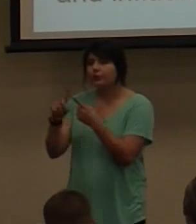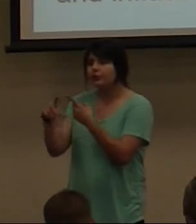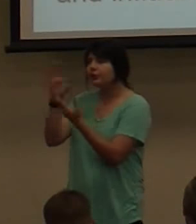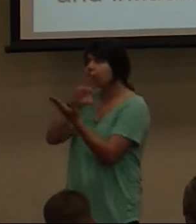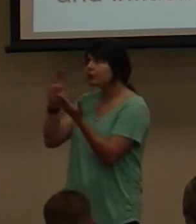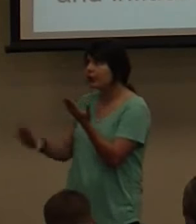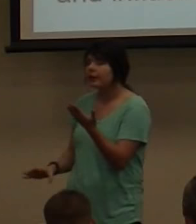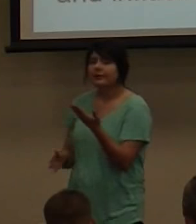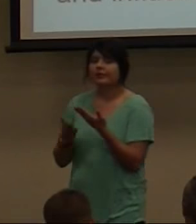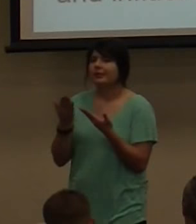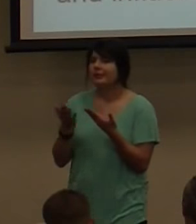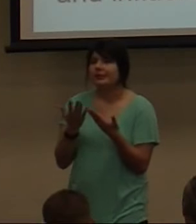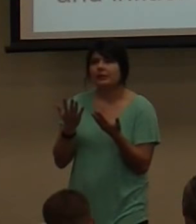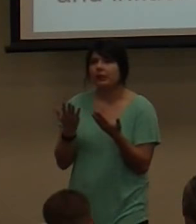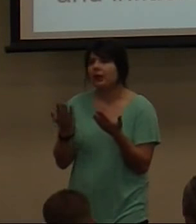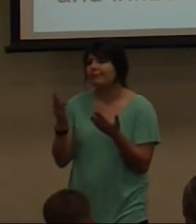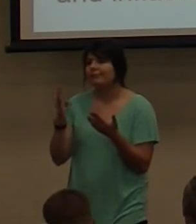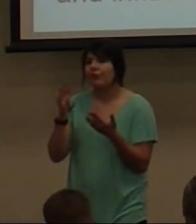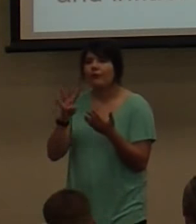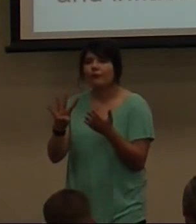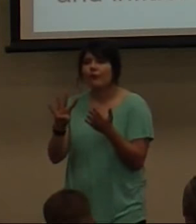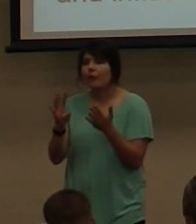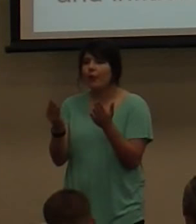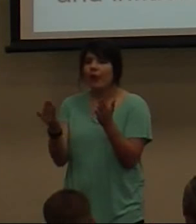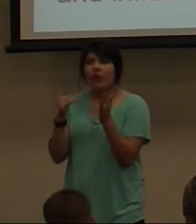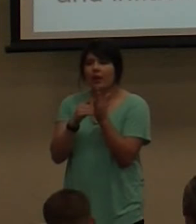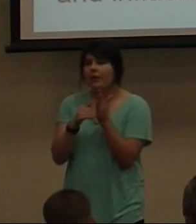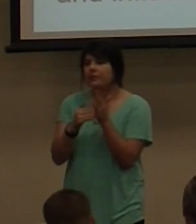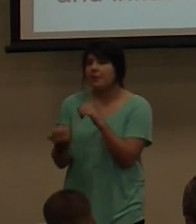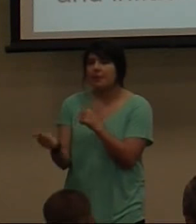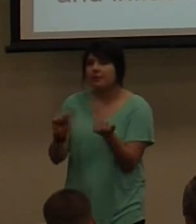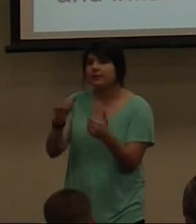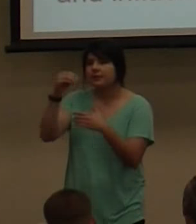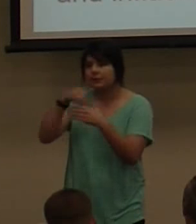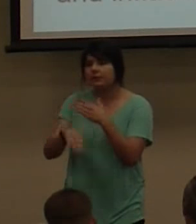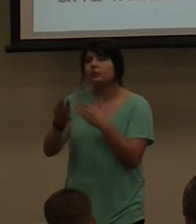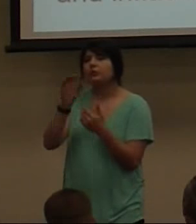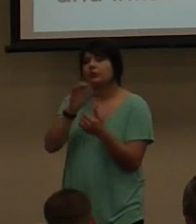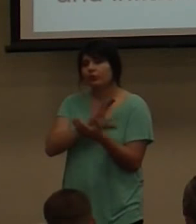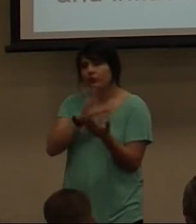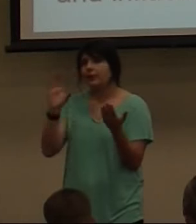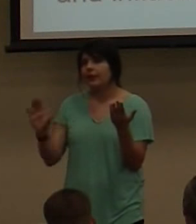least, 4,000 baptisms into Christ.